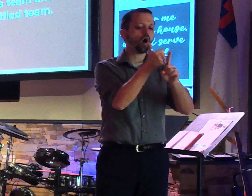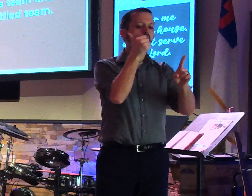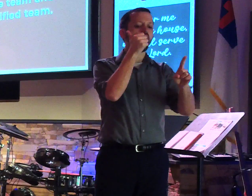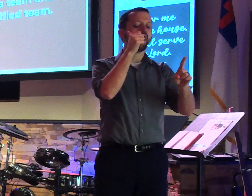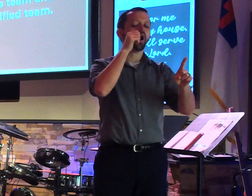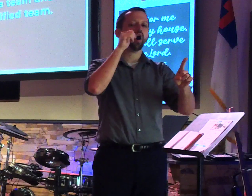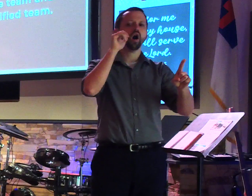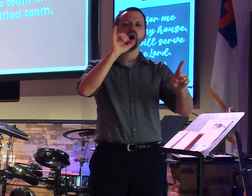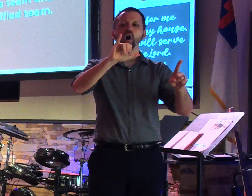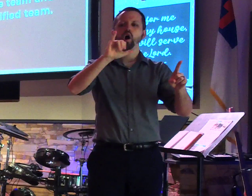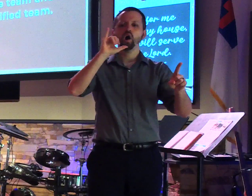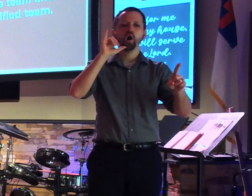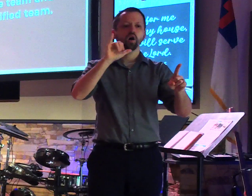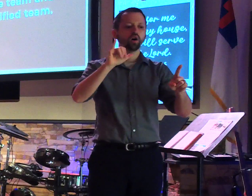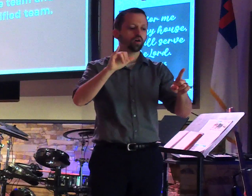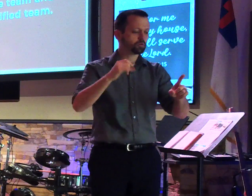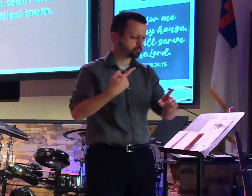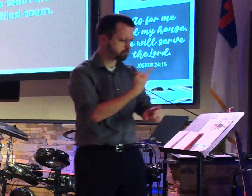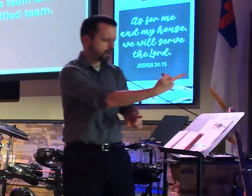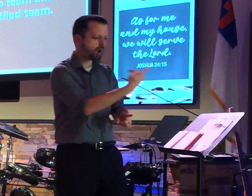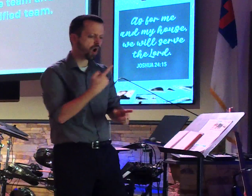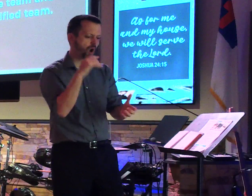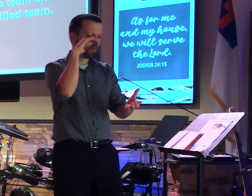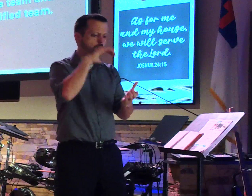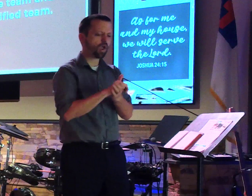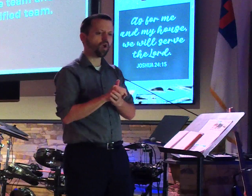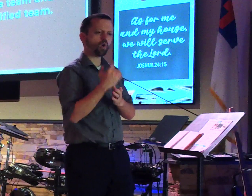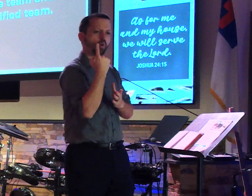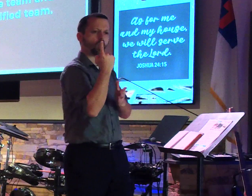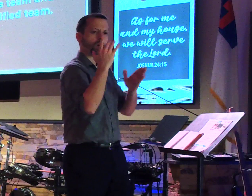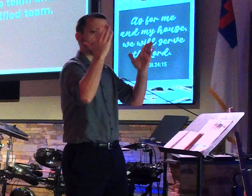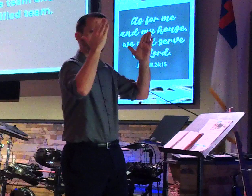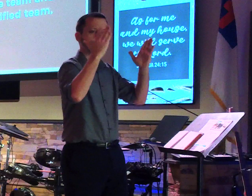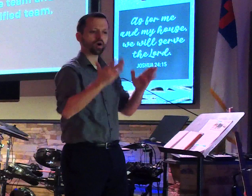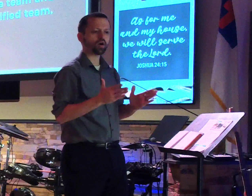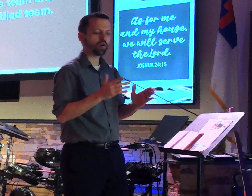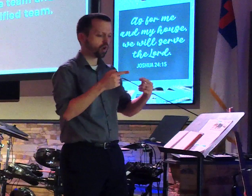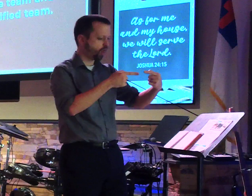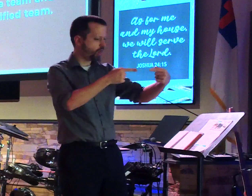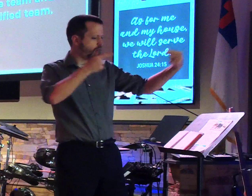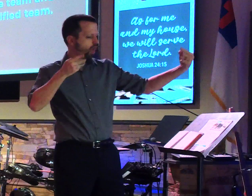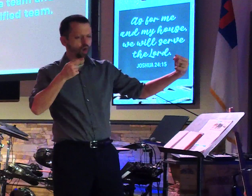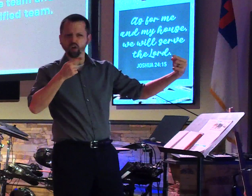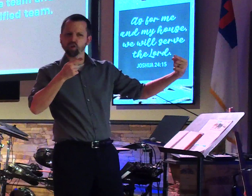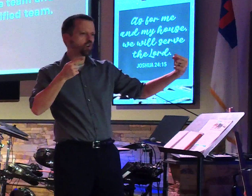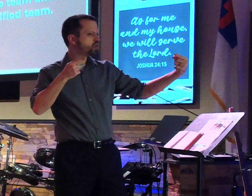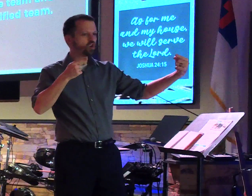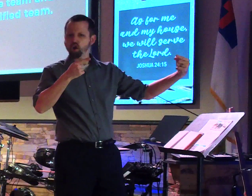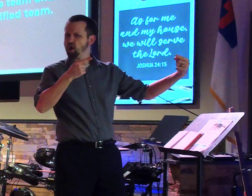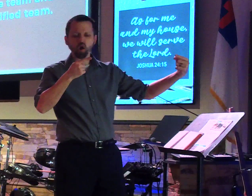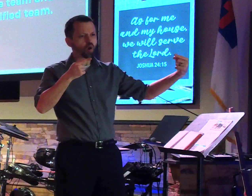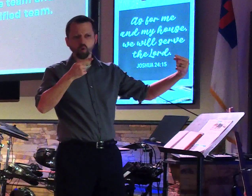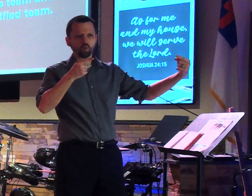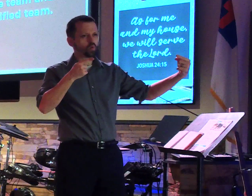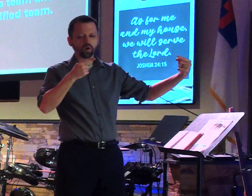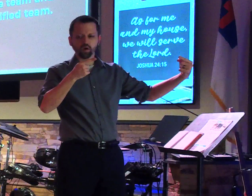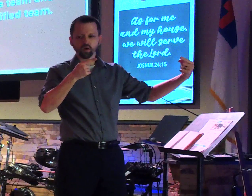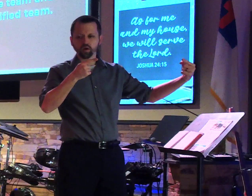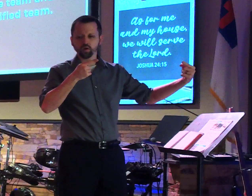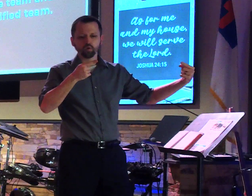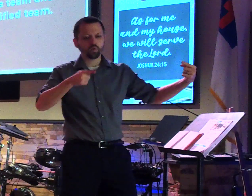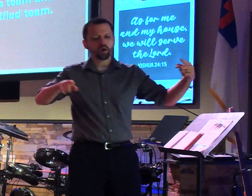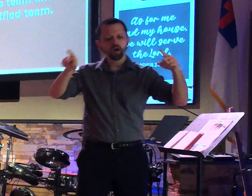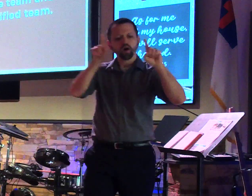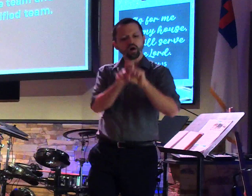on, we're married, we're one flesh, we are not on opposite sides of the line of scrimmage, we are on